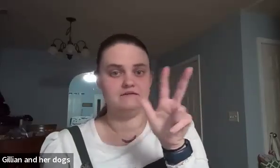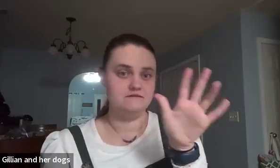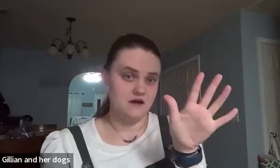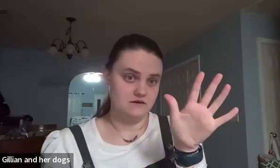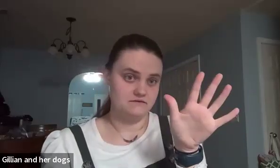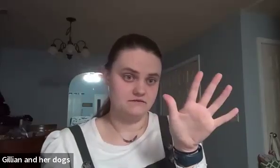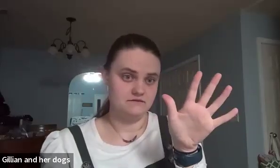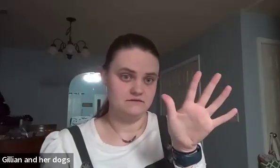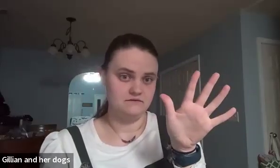35,